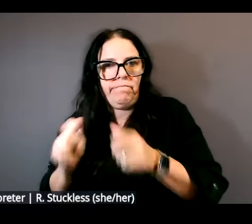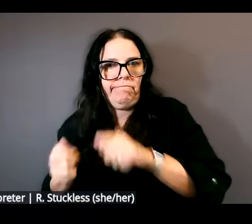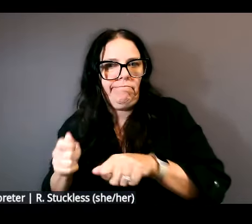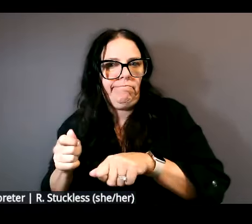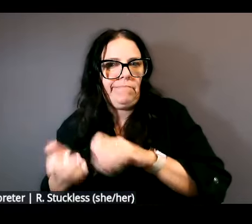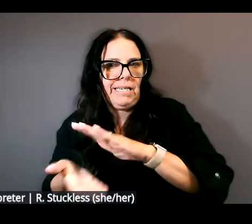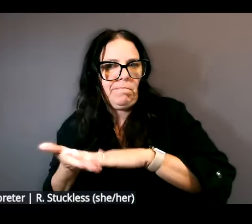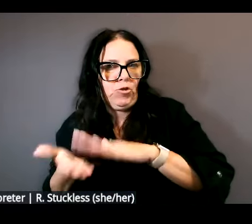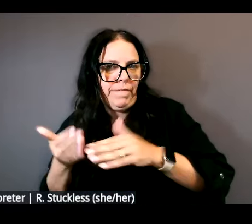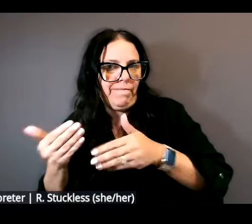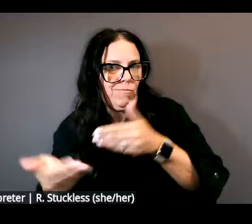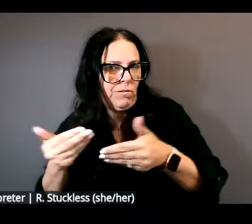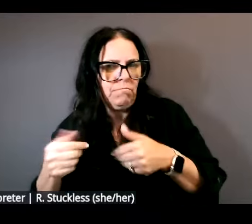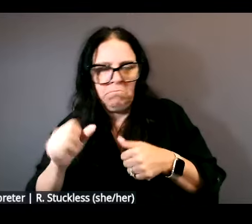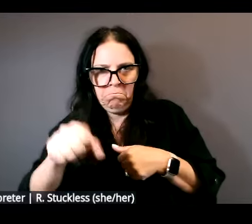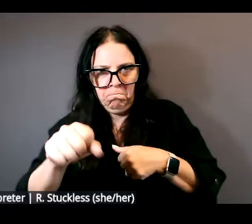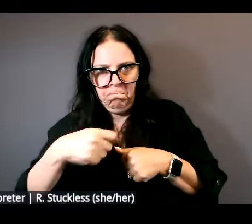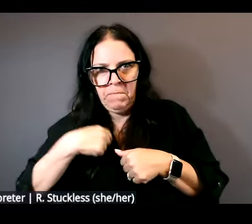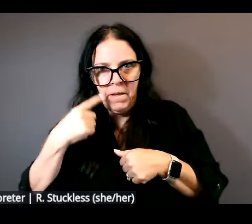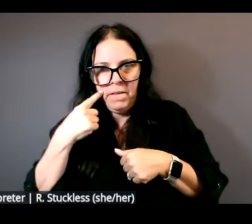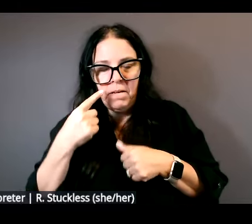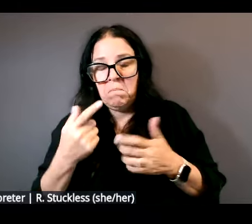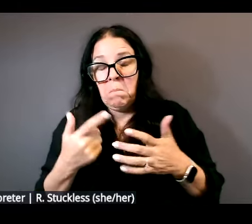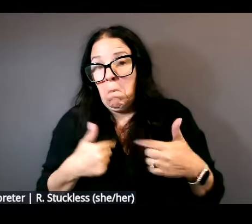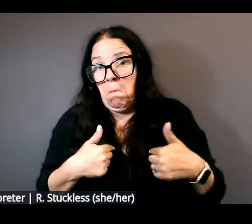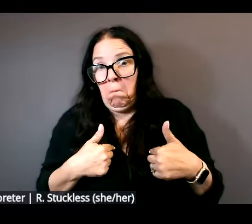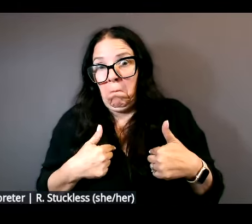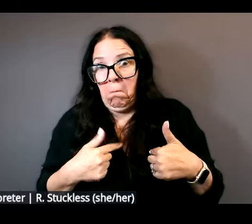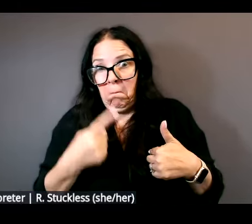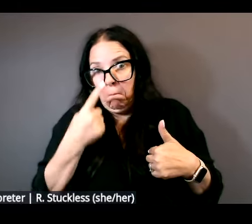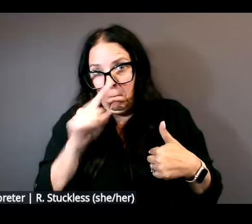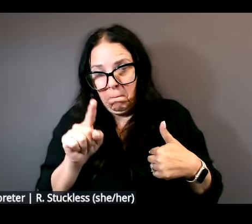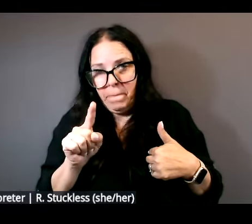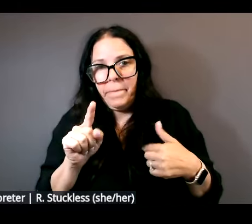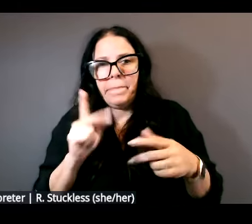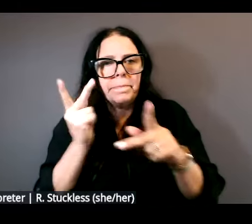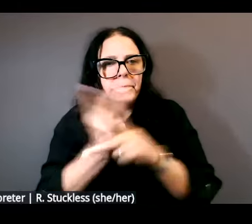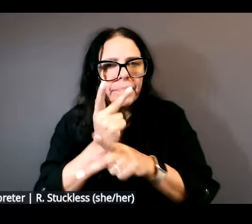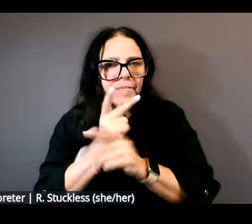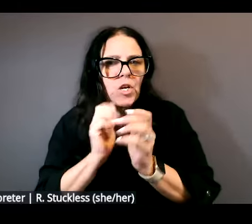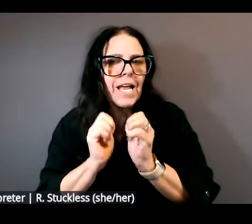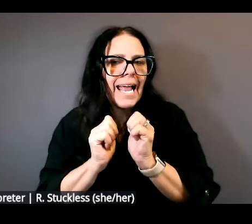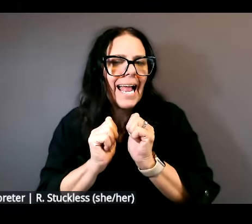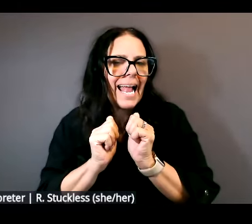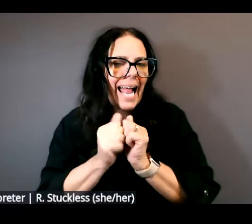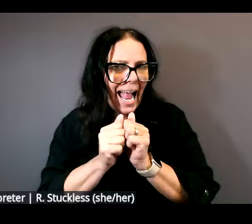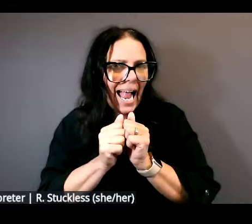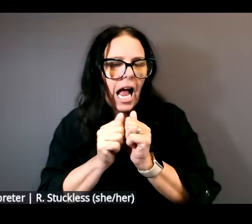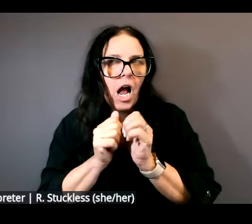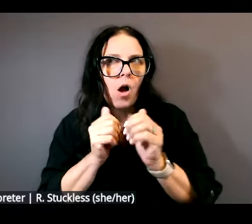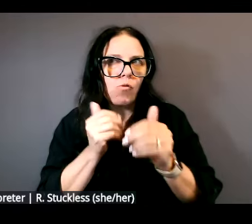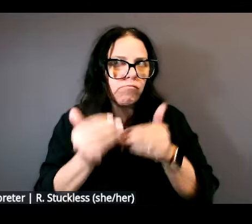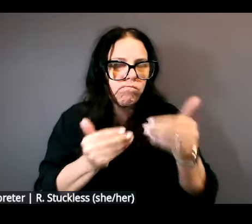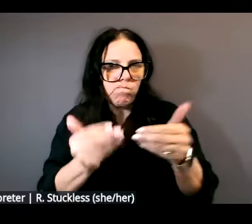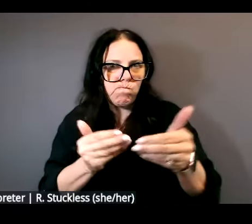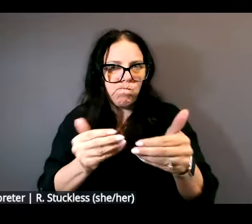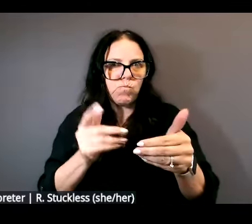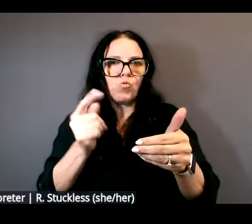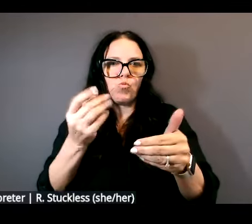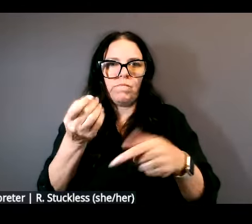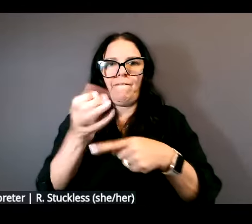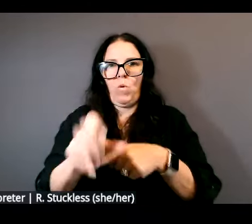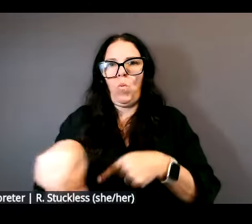I'm fine if we can think of a way to get there to require people to serve it and kind of leave us